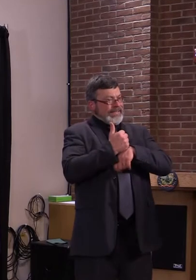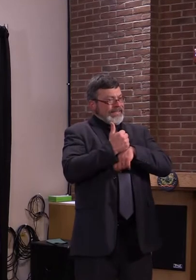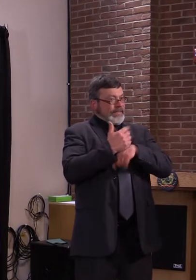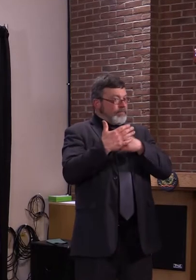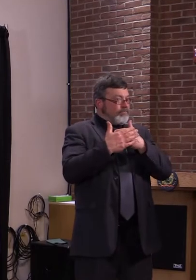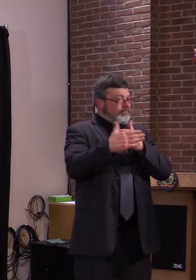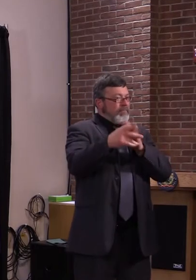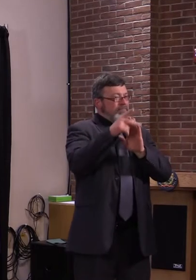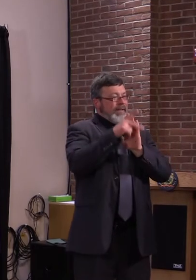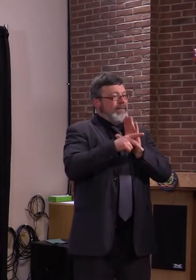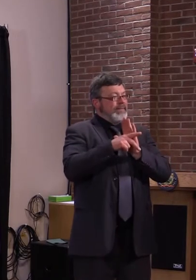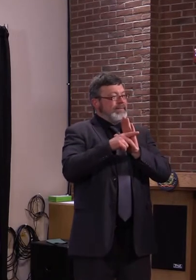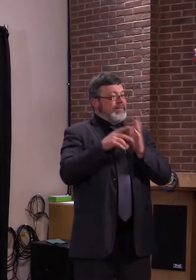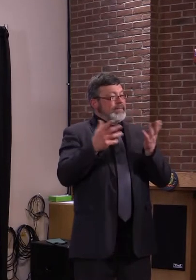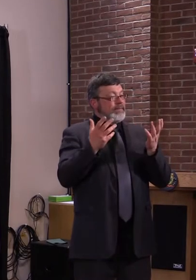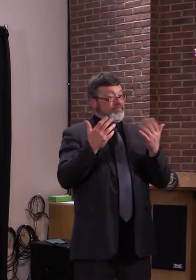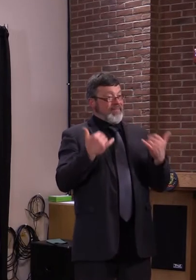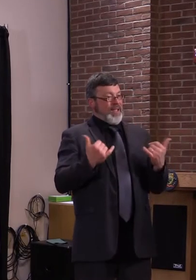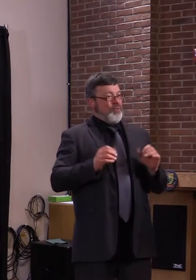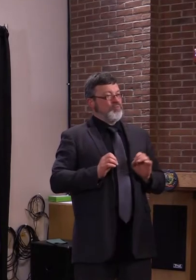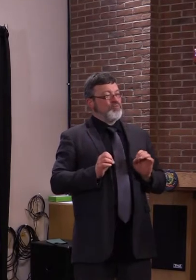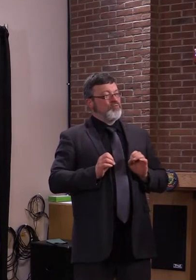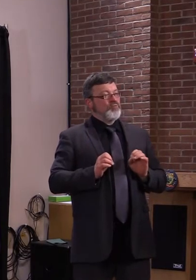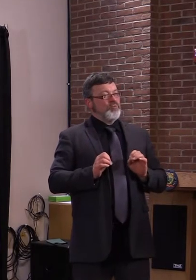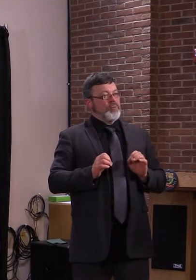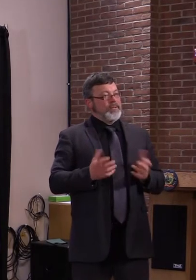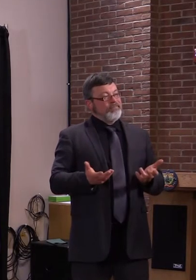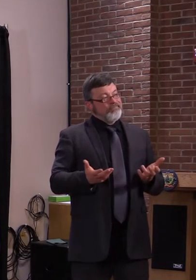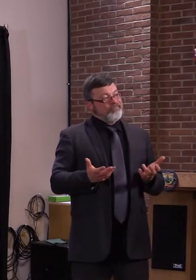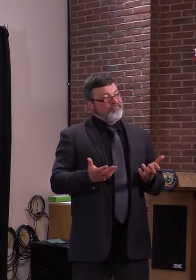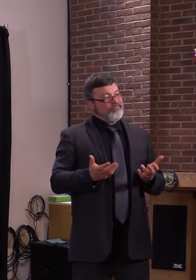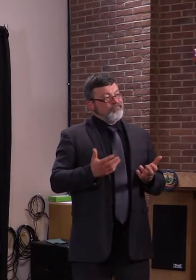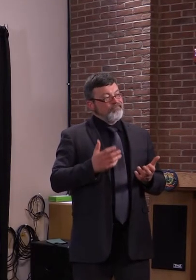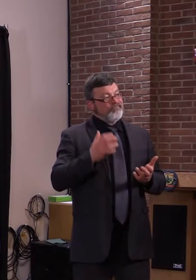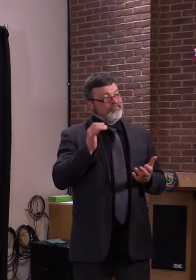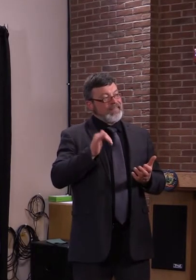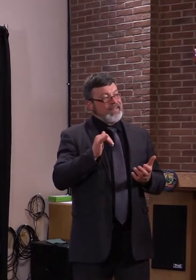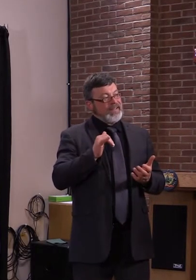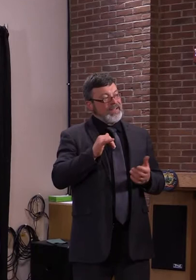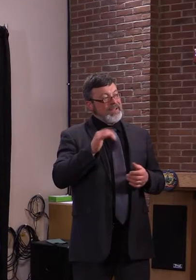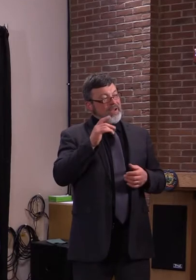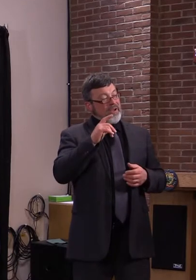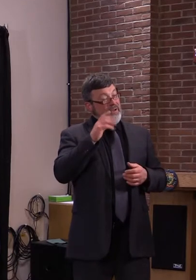this day and age, I think everything should be able to be FOIA'd.